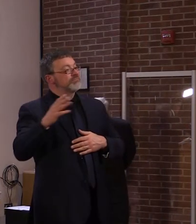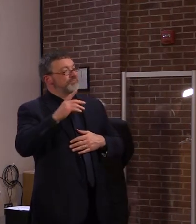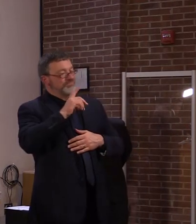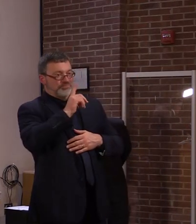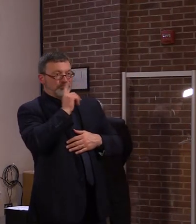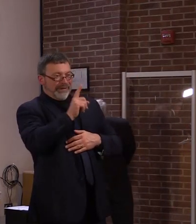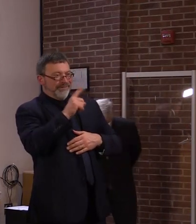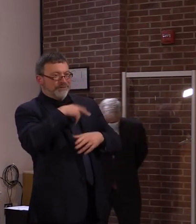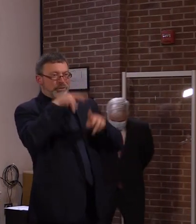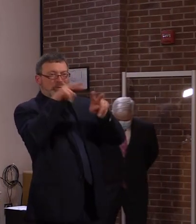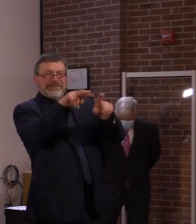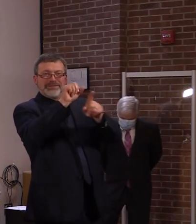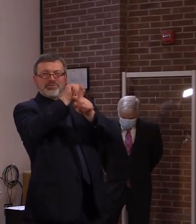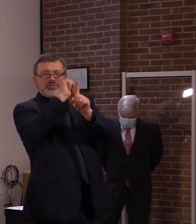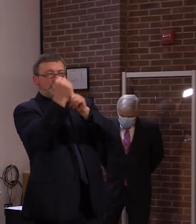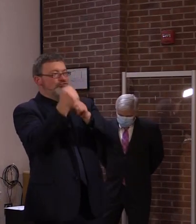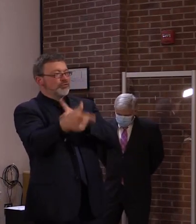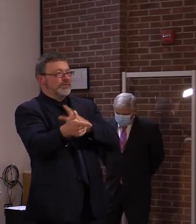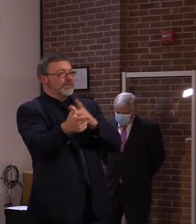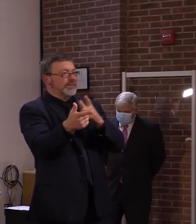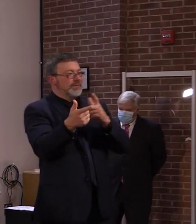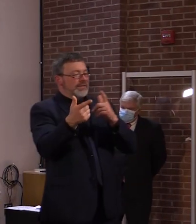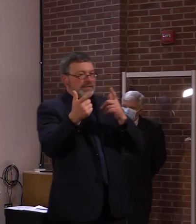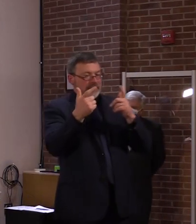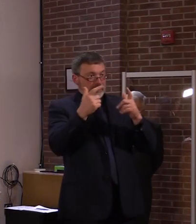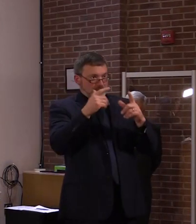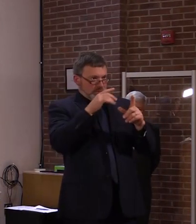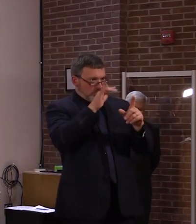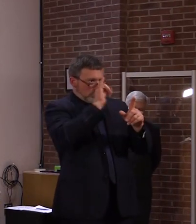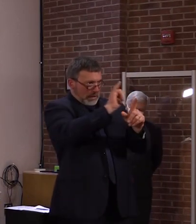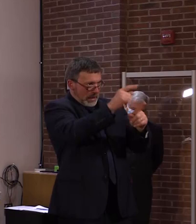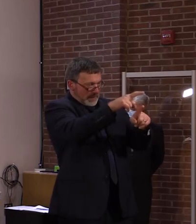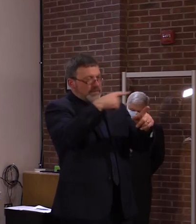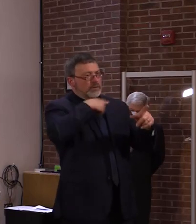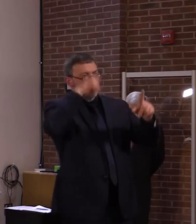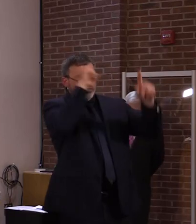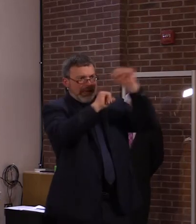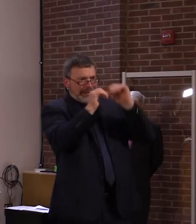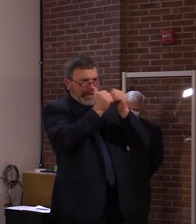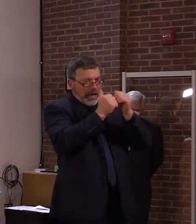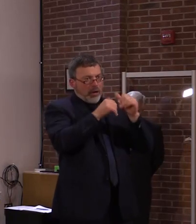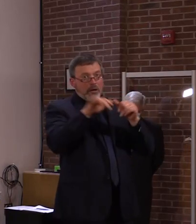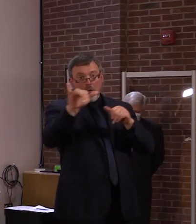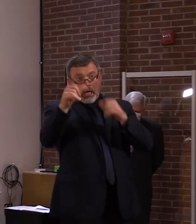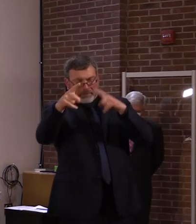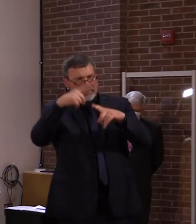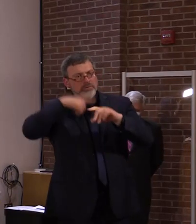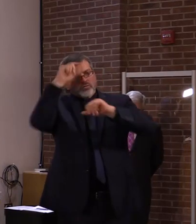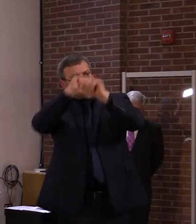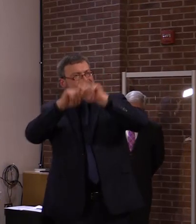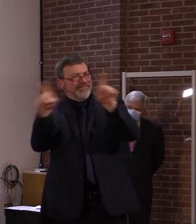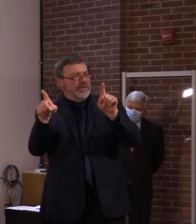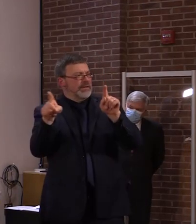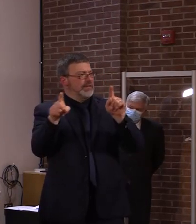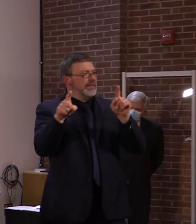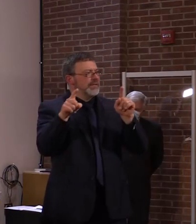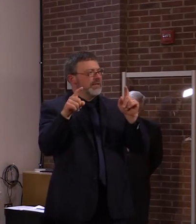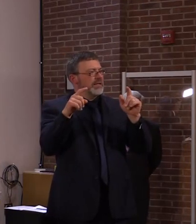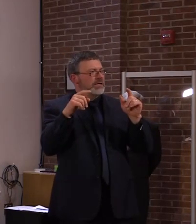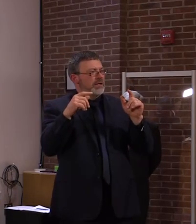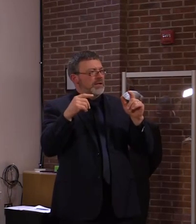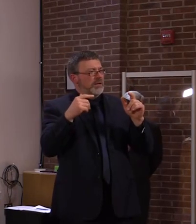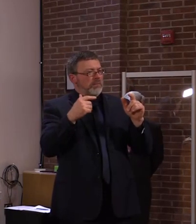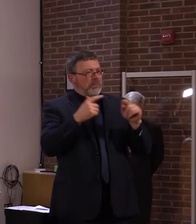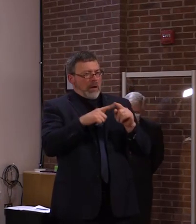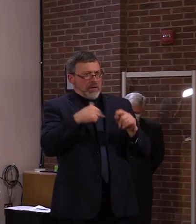make that determination when and if it happens, and we don't believe it will happen. We've been having high case counts for a number